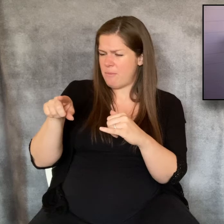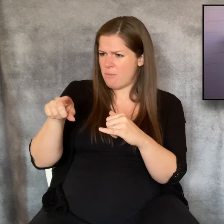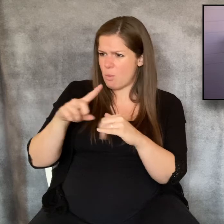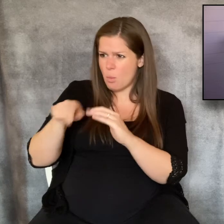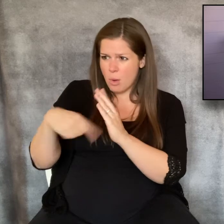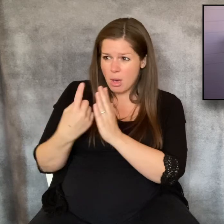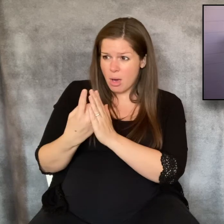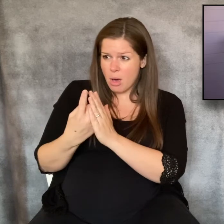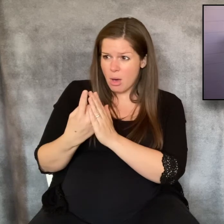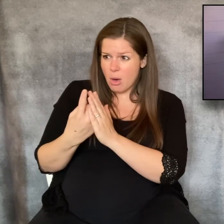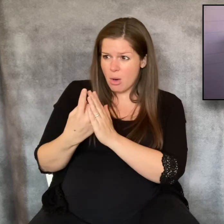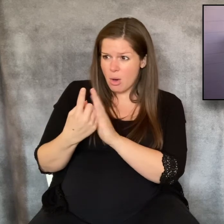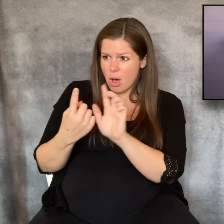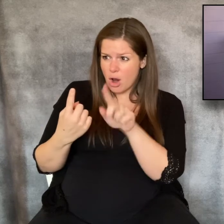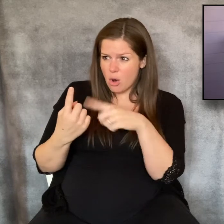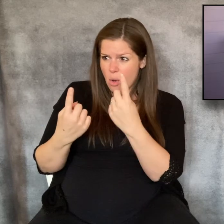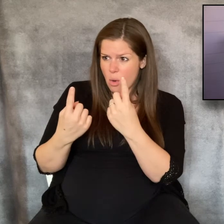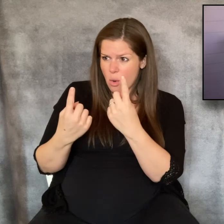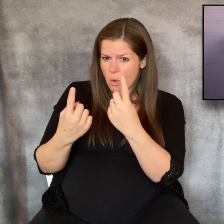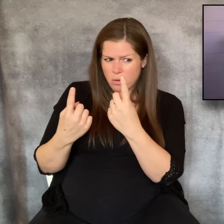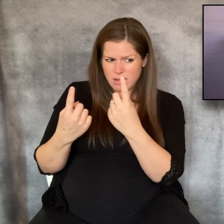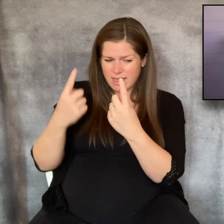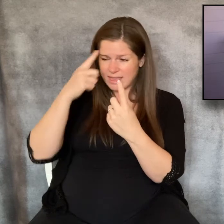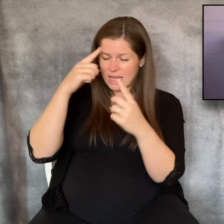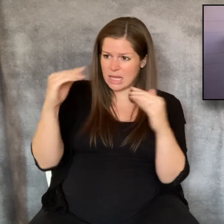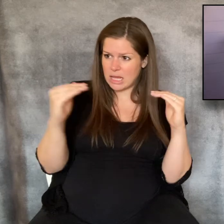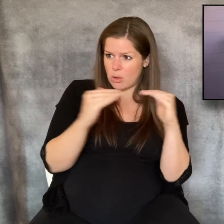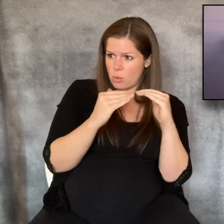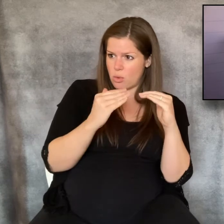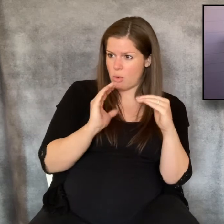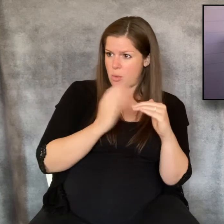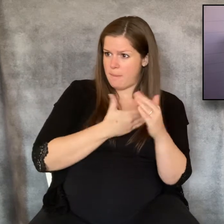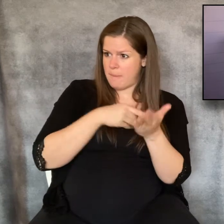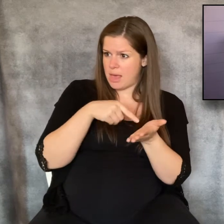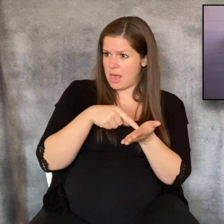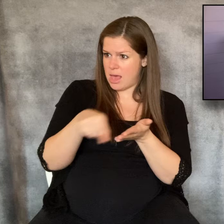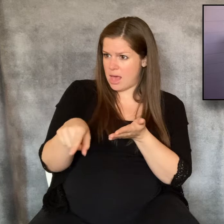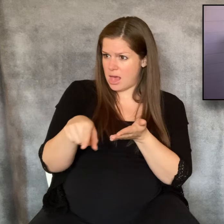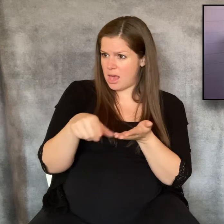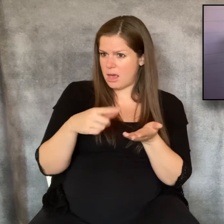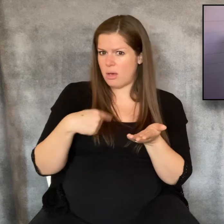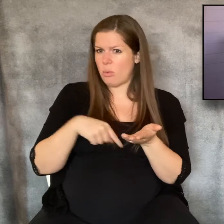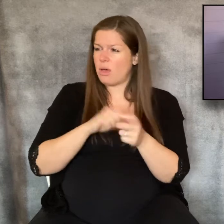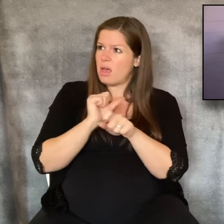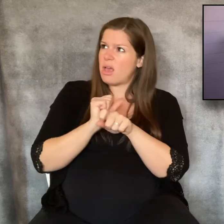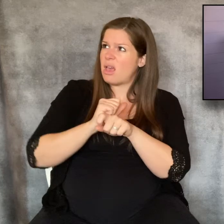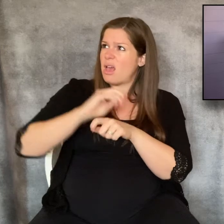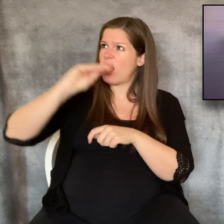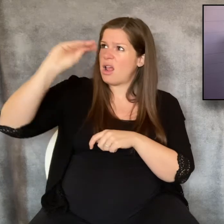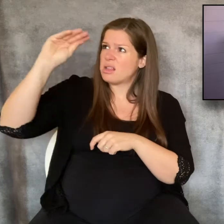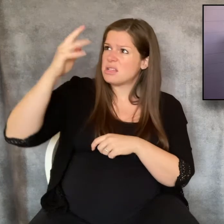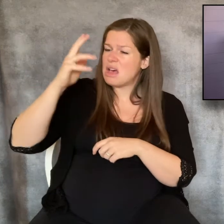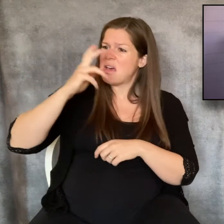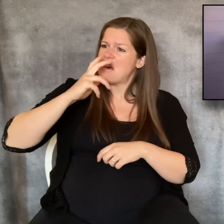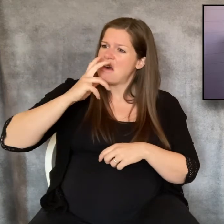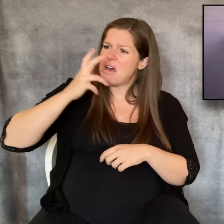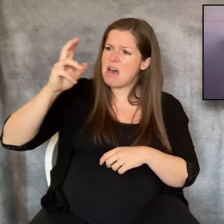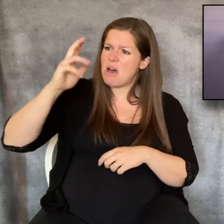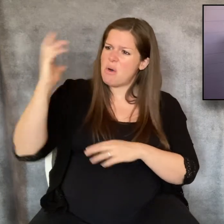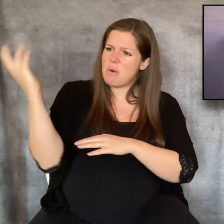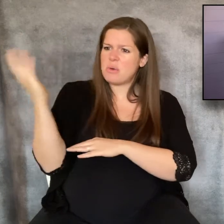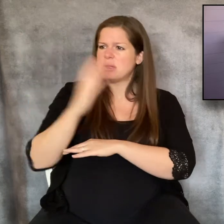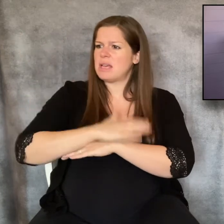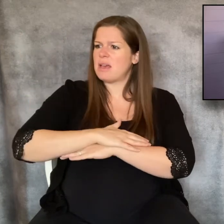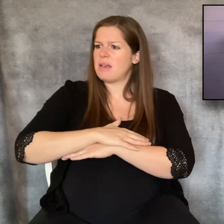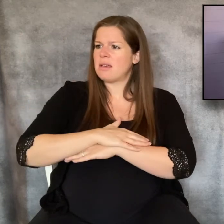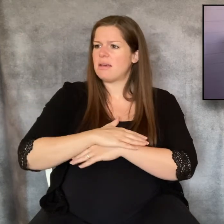only 1 hour, and you have made them equal to us who have borne the burden of the day and the scorching heat. But